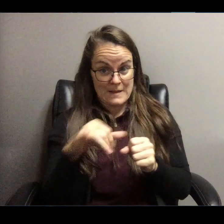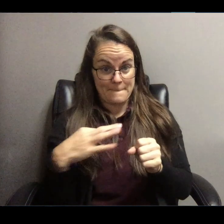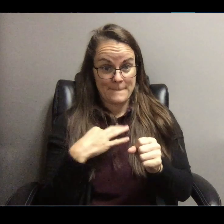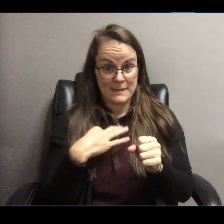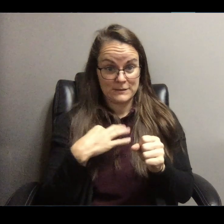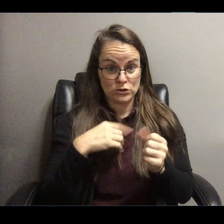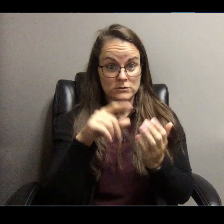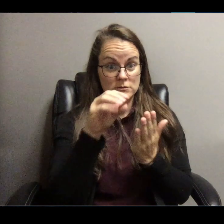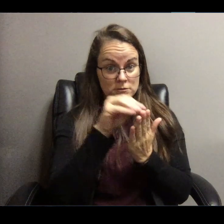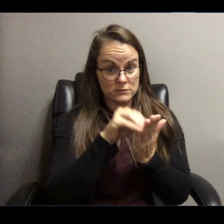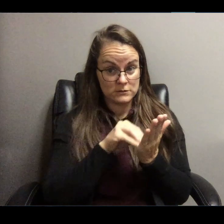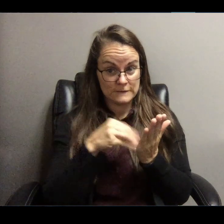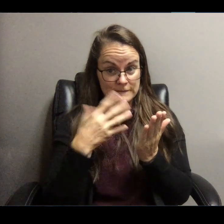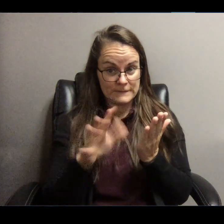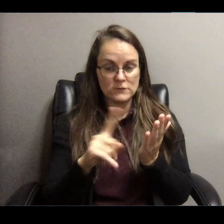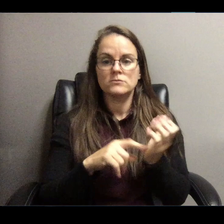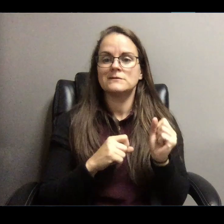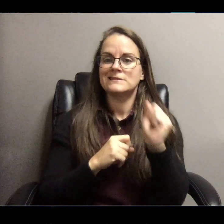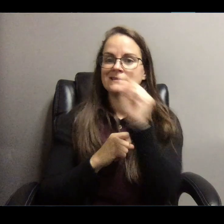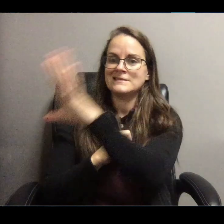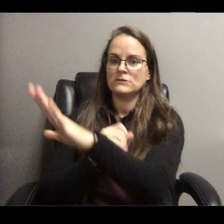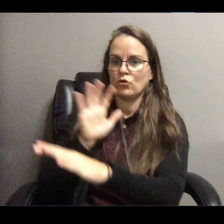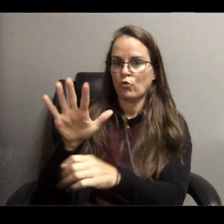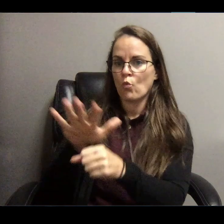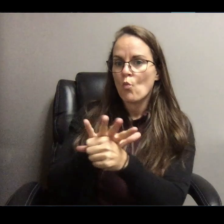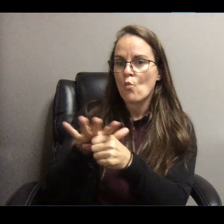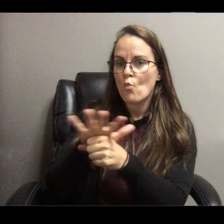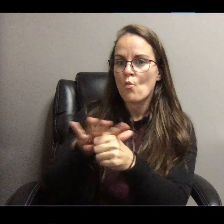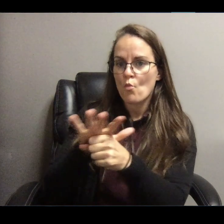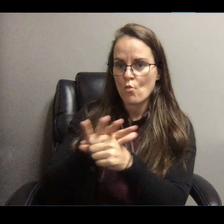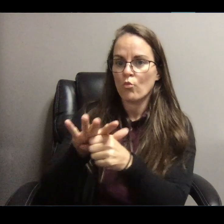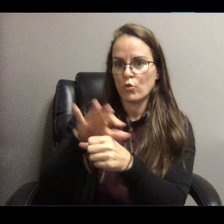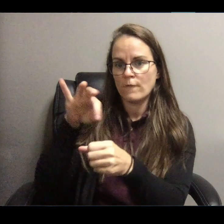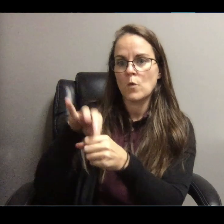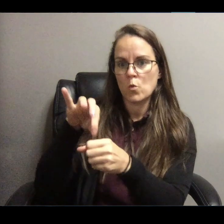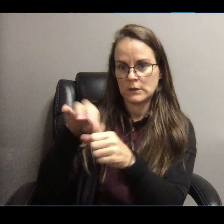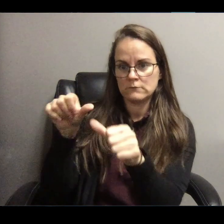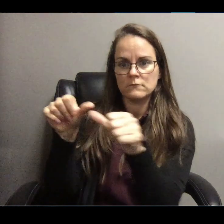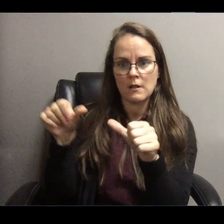Once the document is filled out, it will be returned to the local election authority.